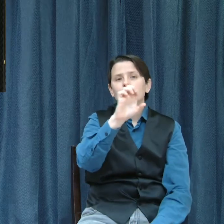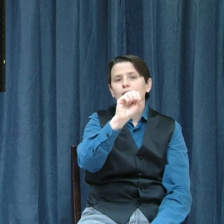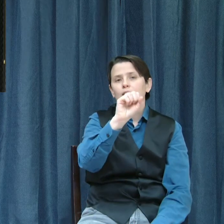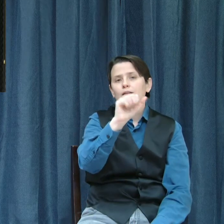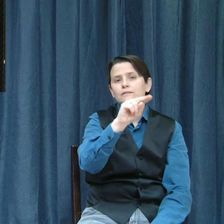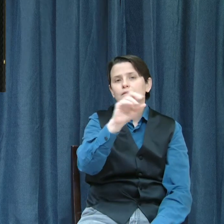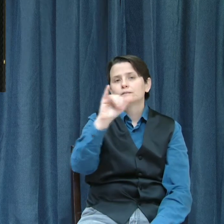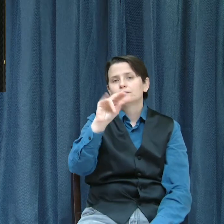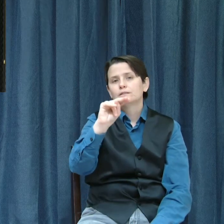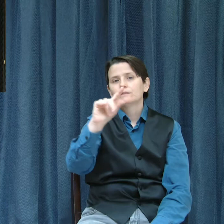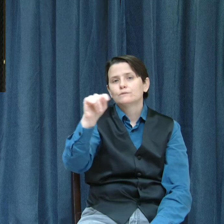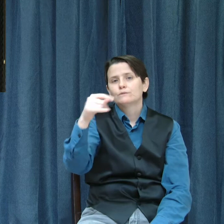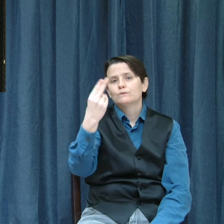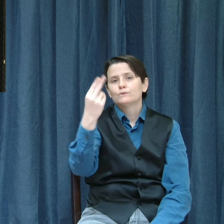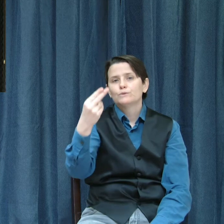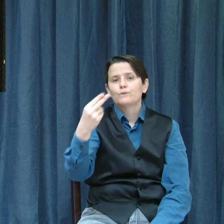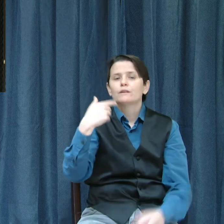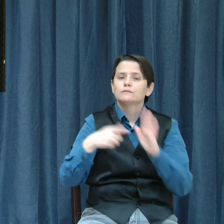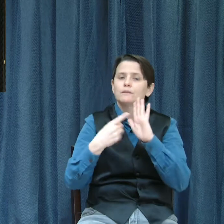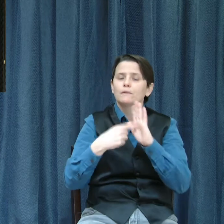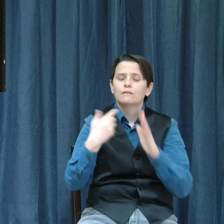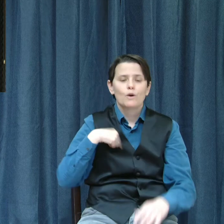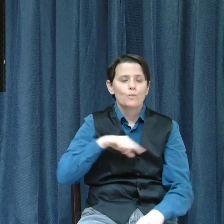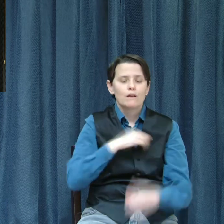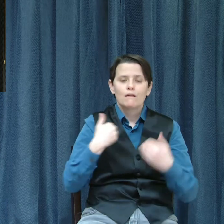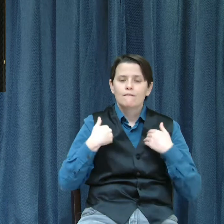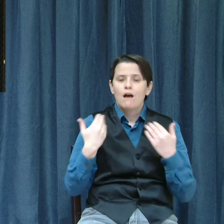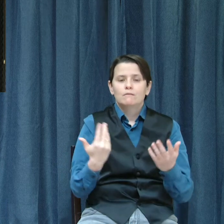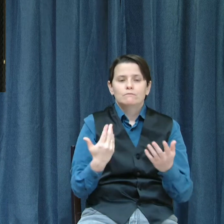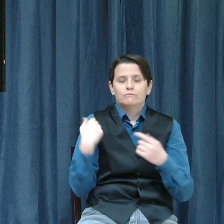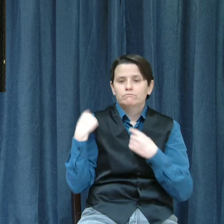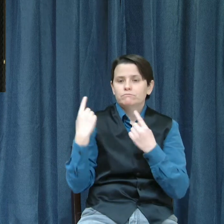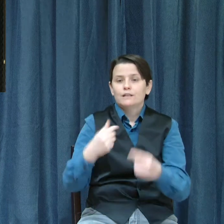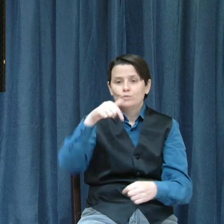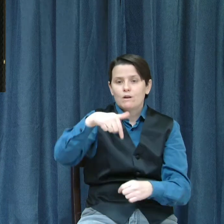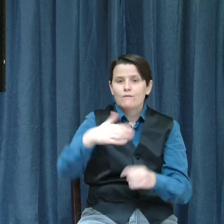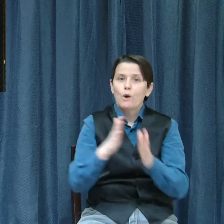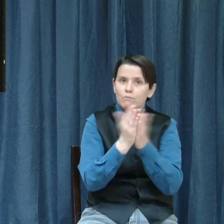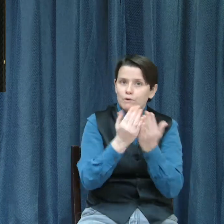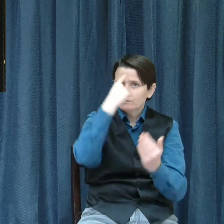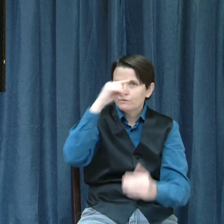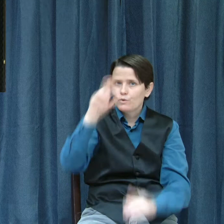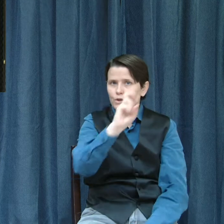us forever. And her study of that changed her life.